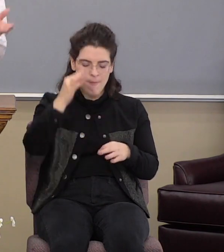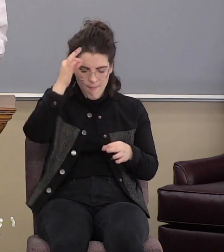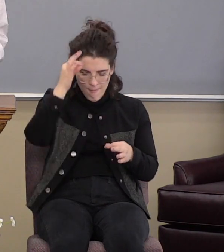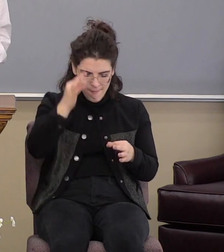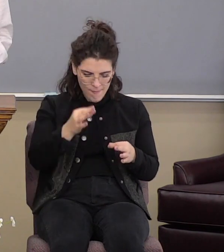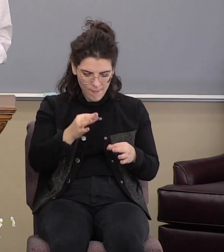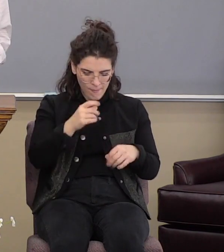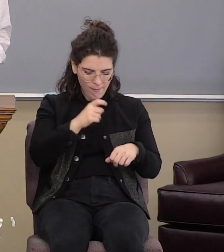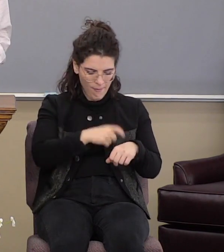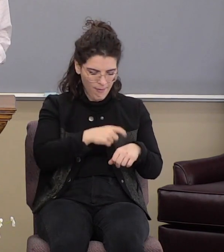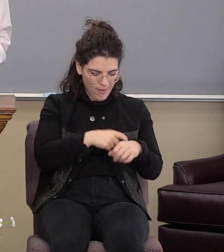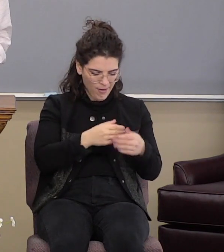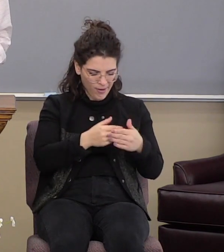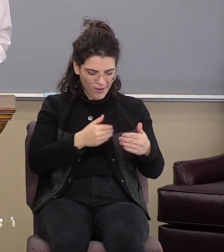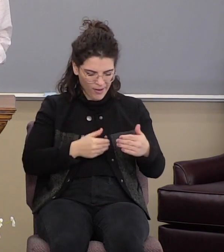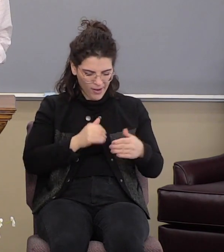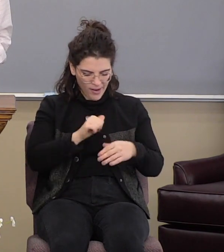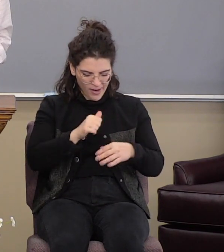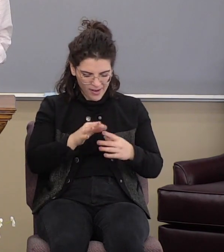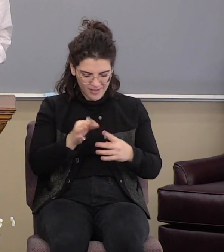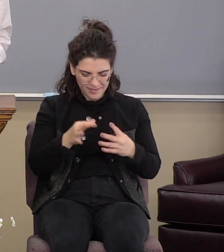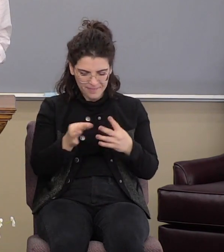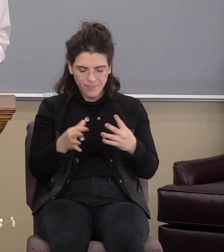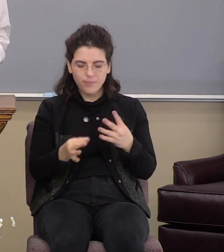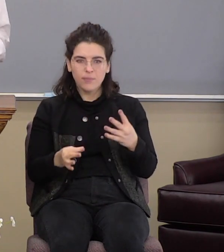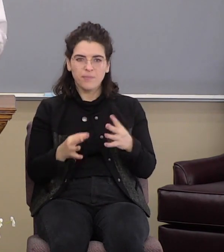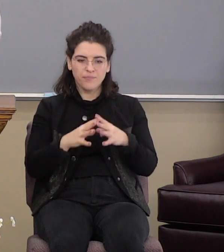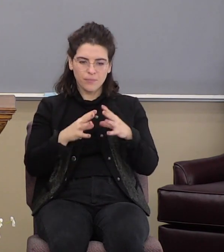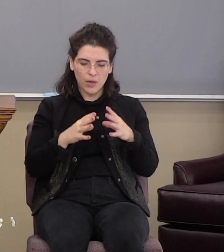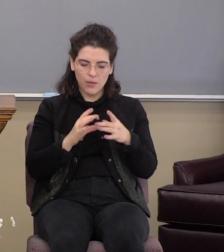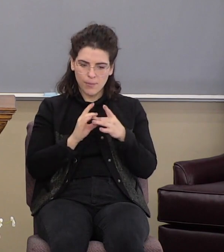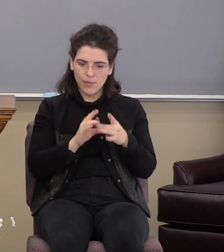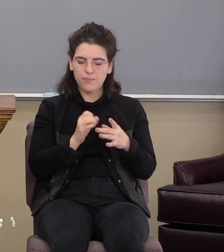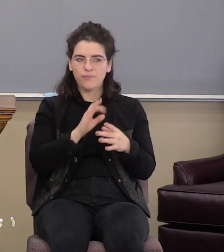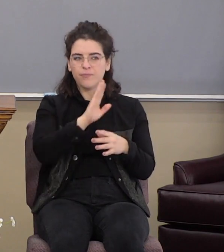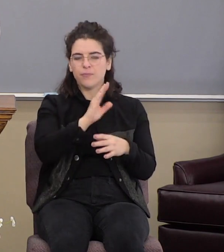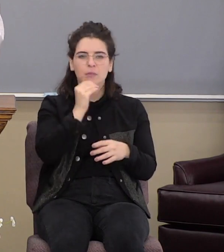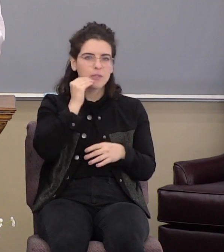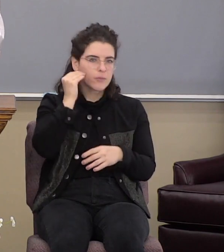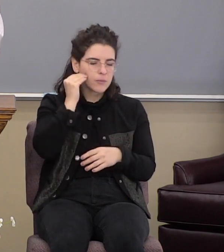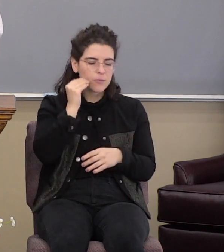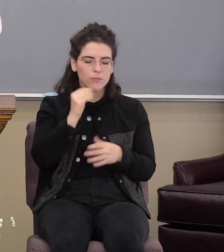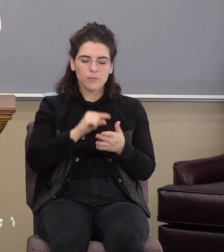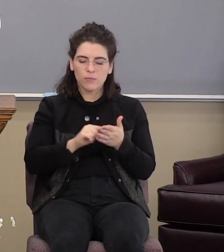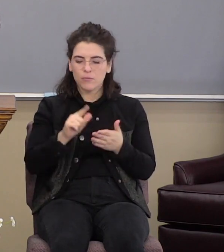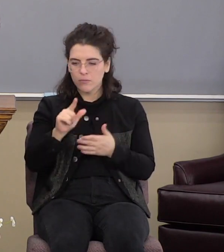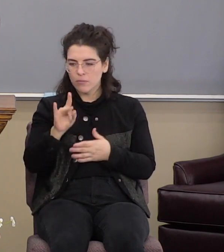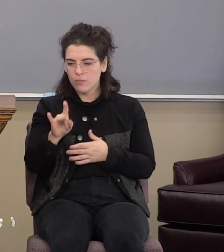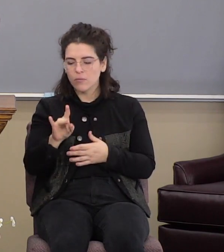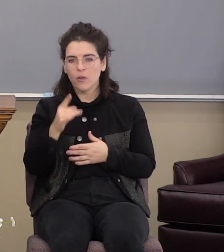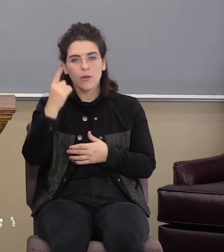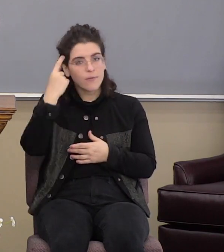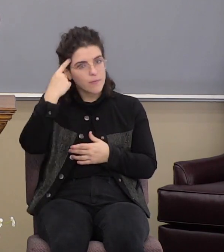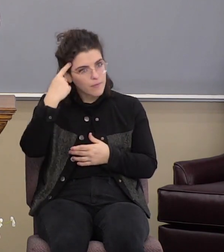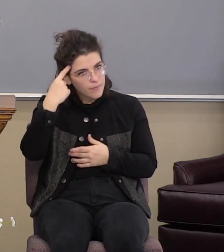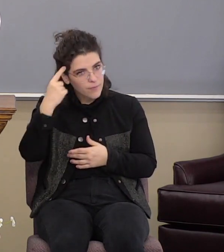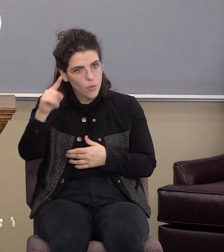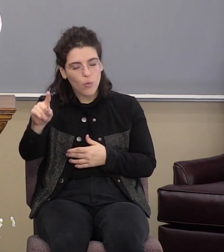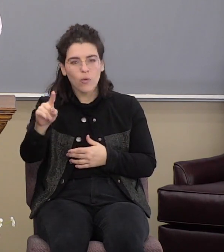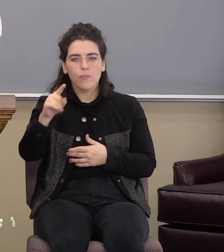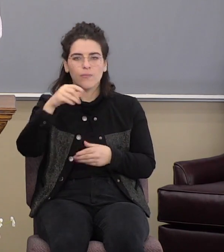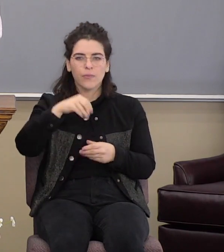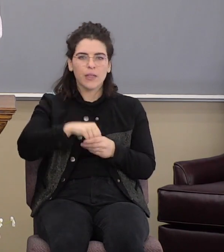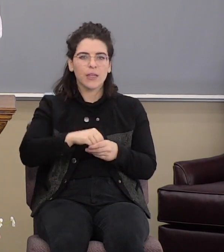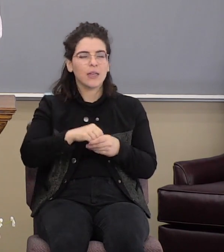determined the times before appointed and the bounds of their habitation. Now look, let's just drop into verse 28. For